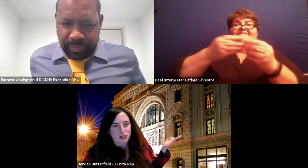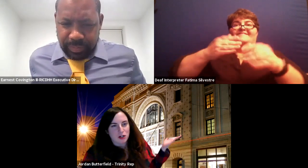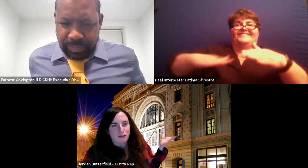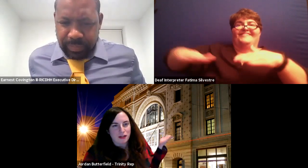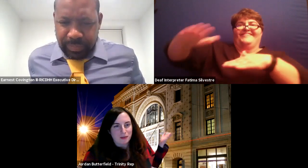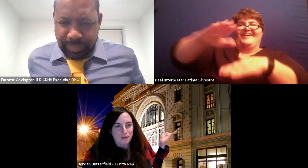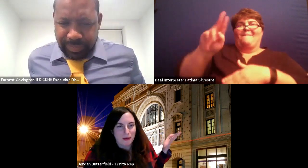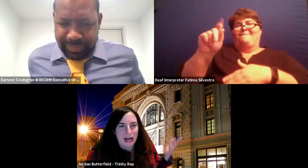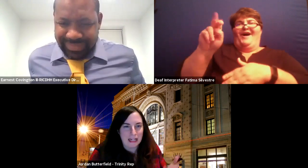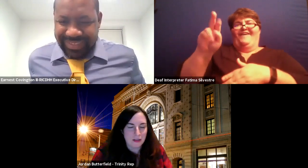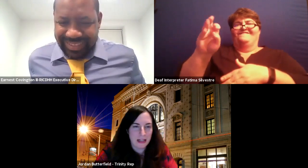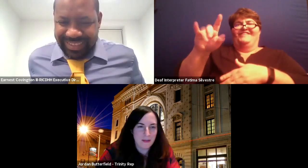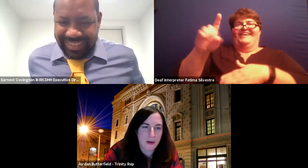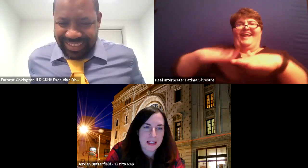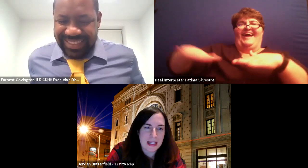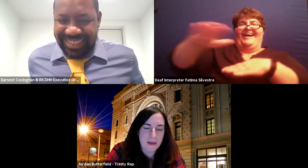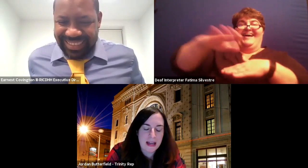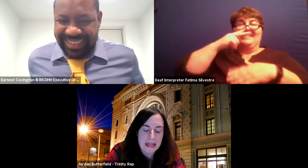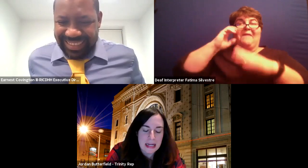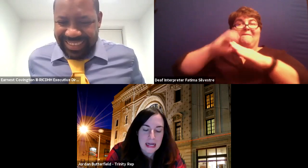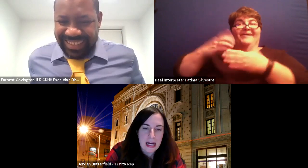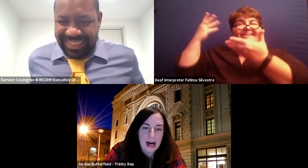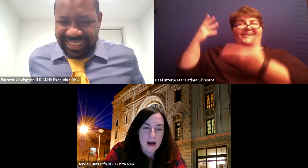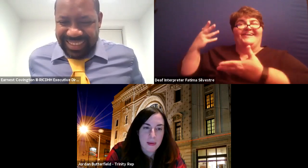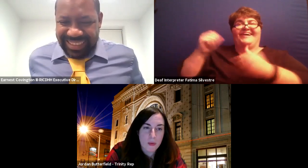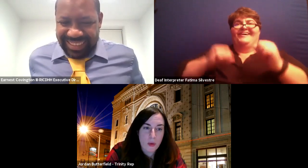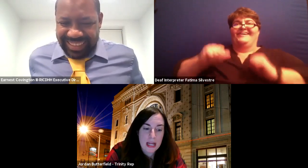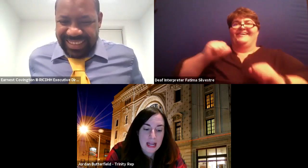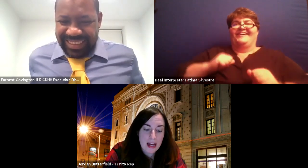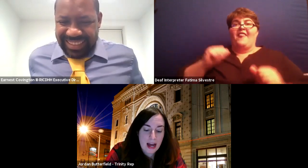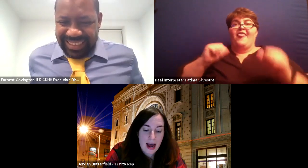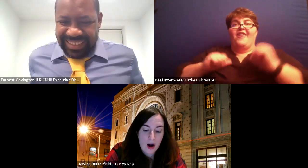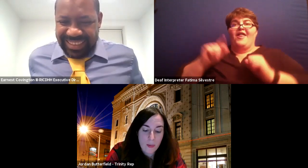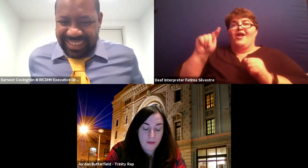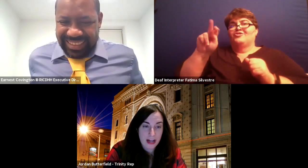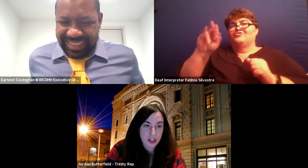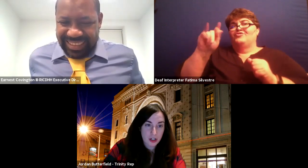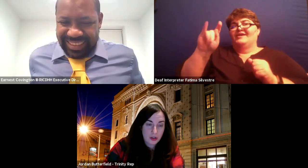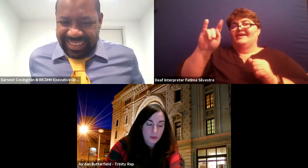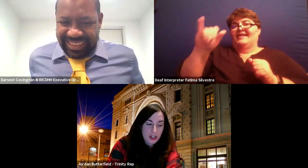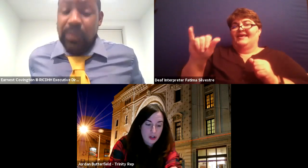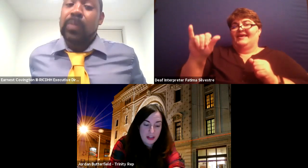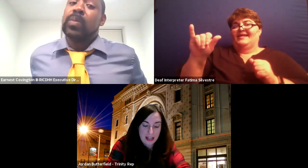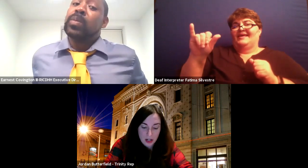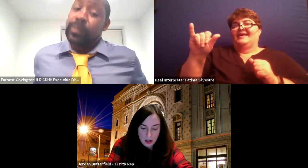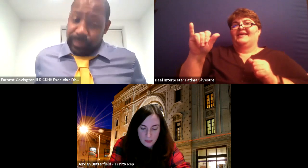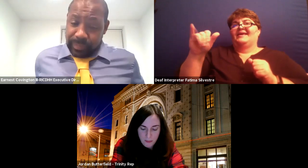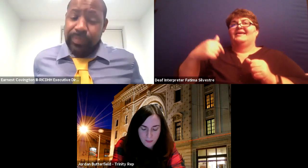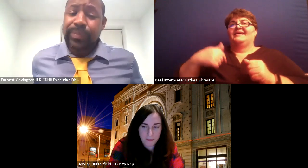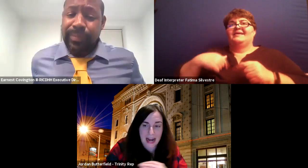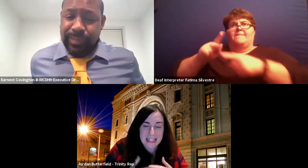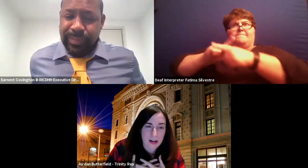have a picture of it behind me, if you can see me. We are a professional regional